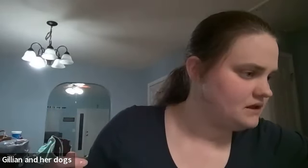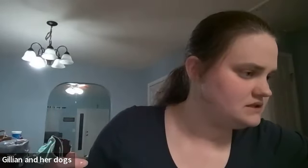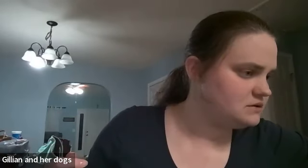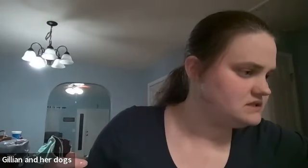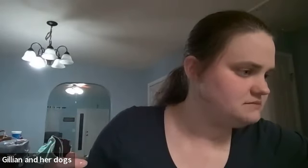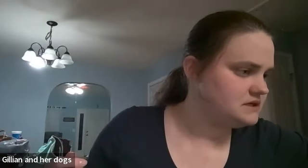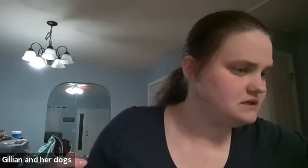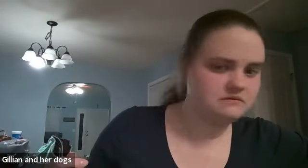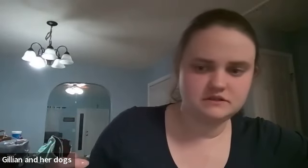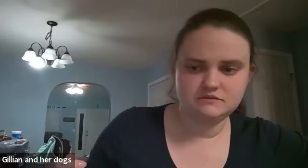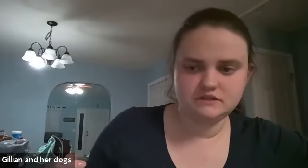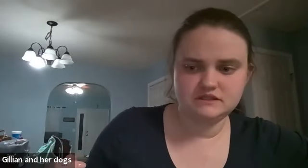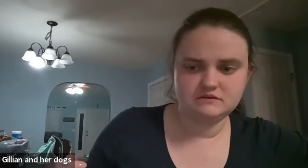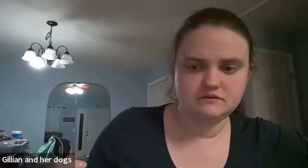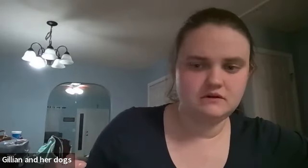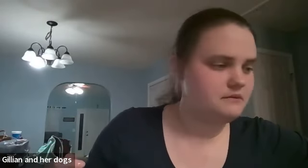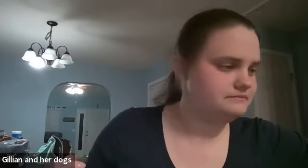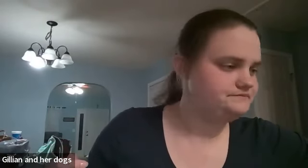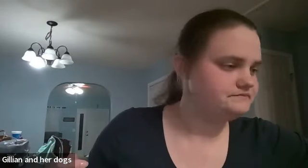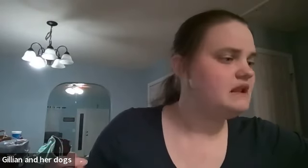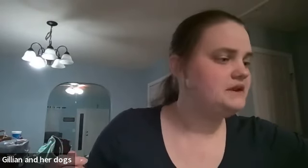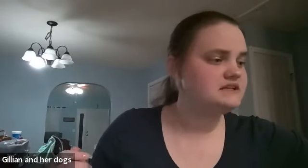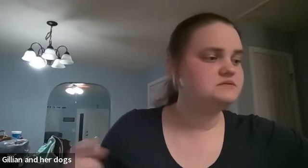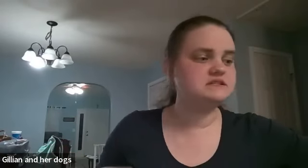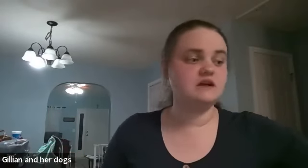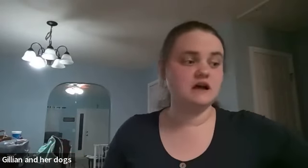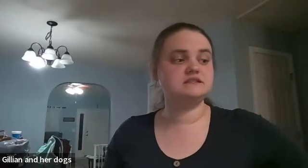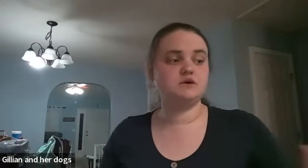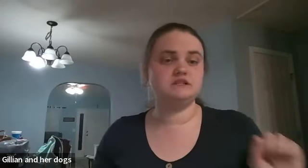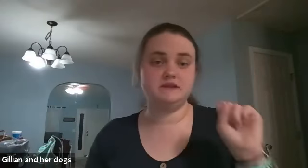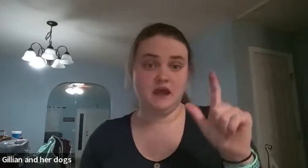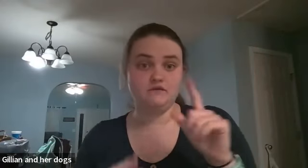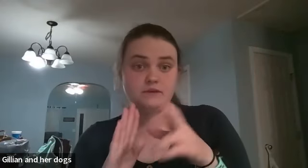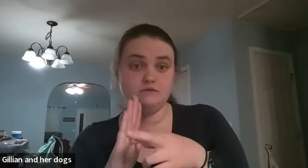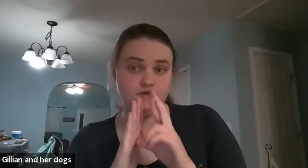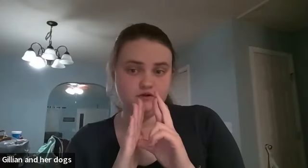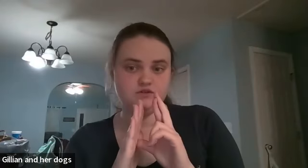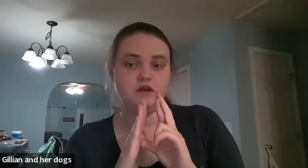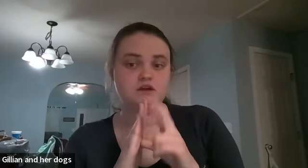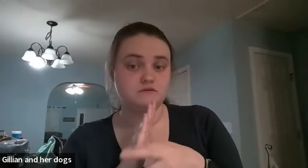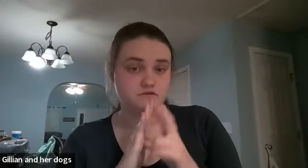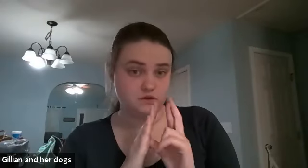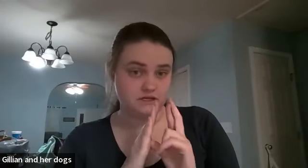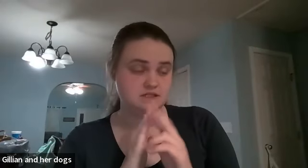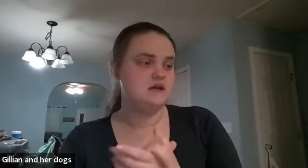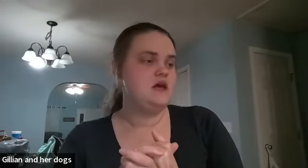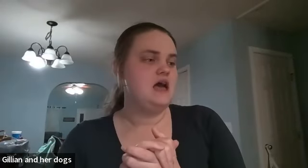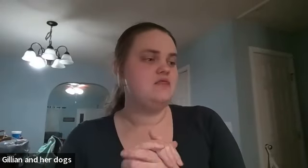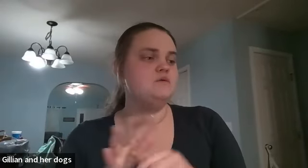is going to be, which one's this one? Okay. Next week's class is going to be the alphabet review. So we are going to review it. And then we're